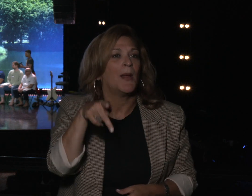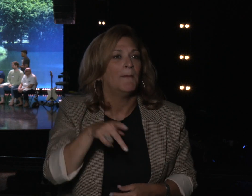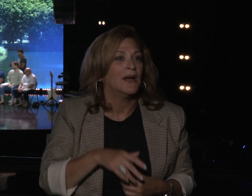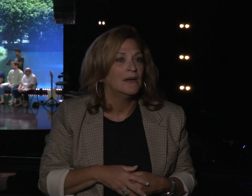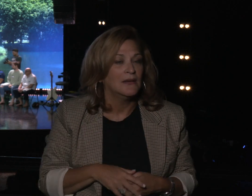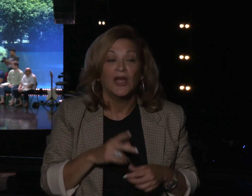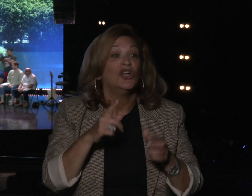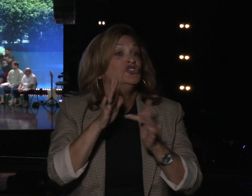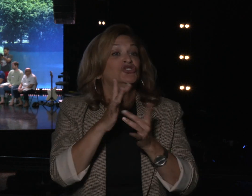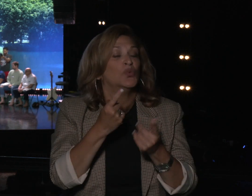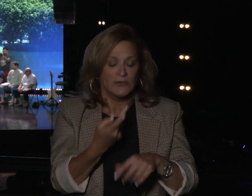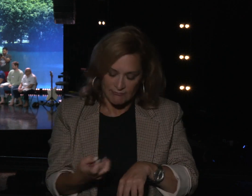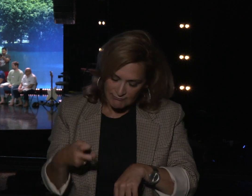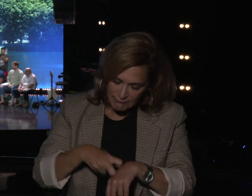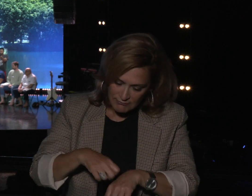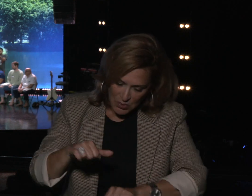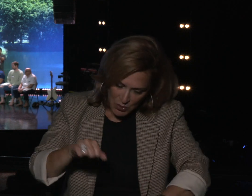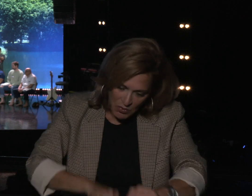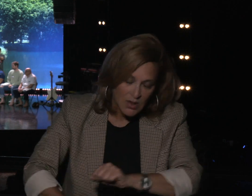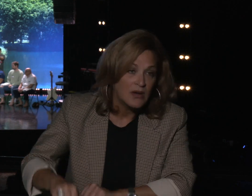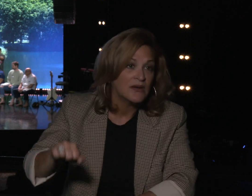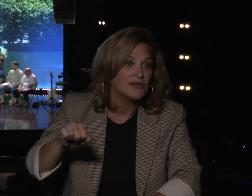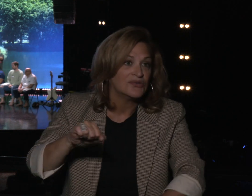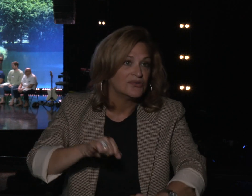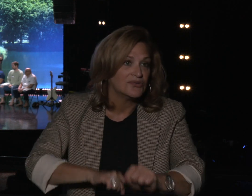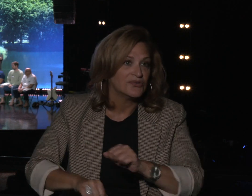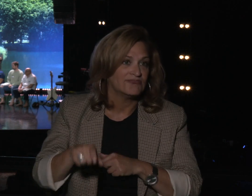let's wash those feet. Philip.